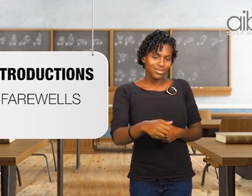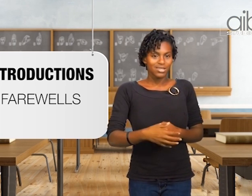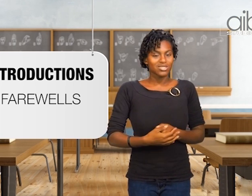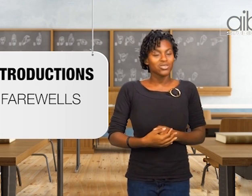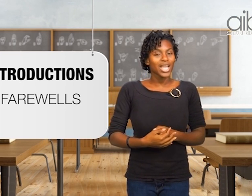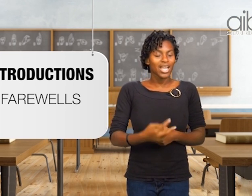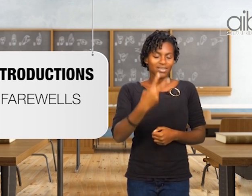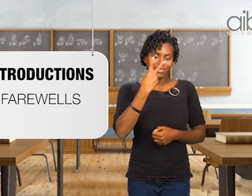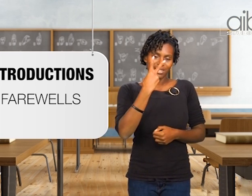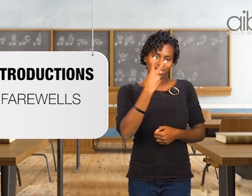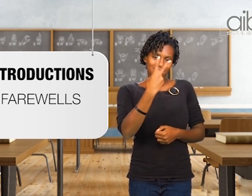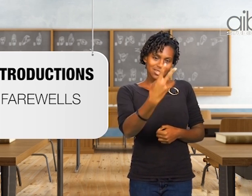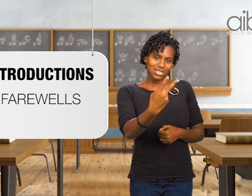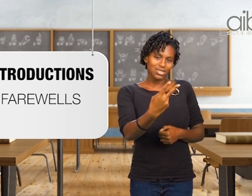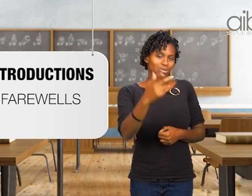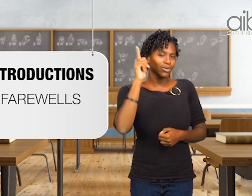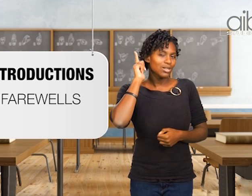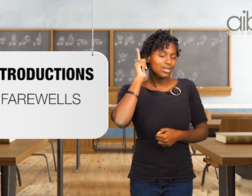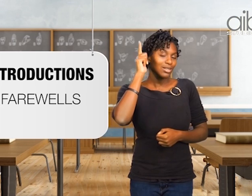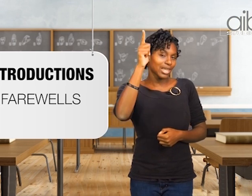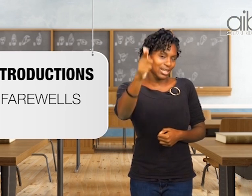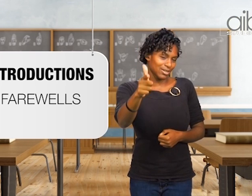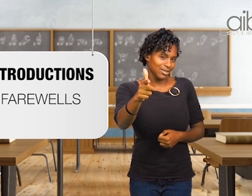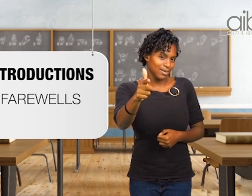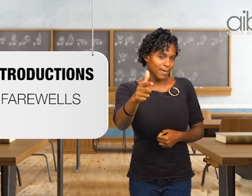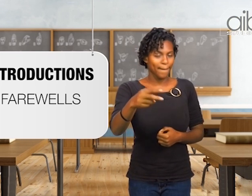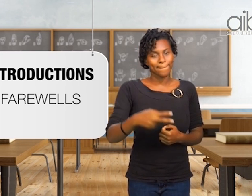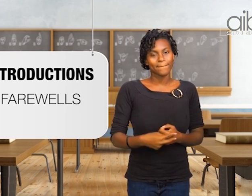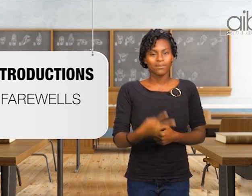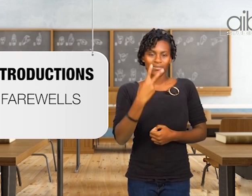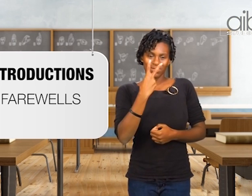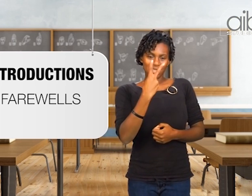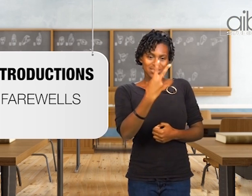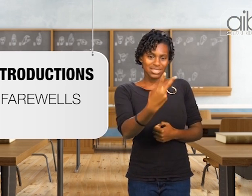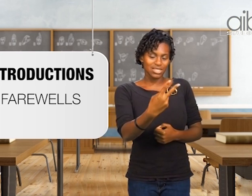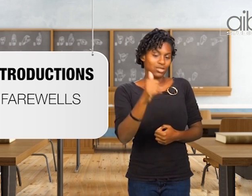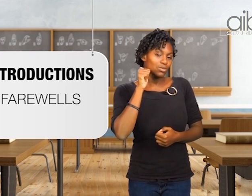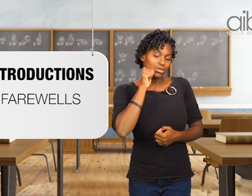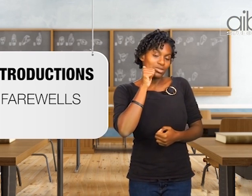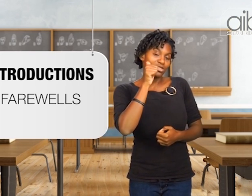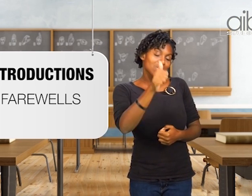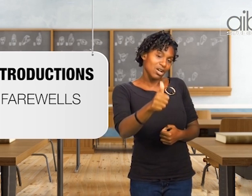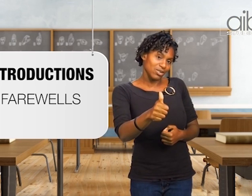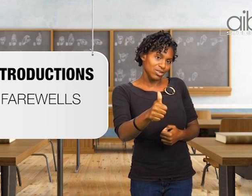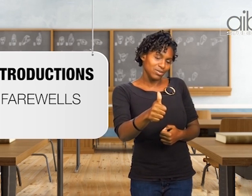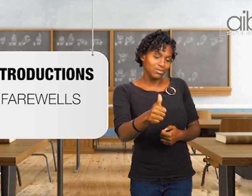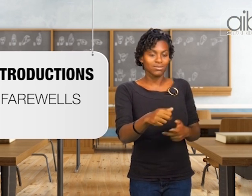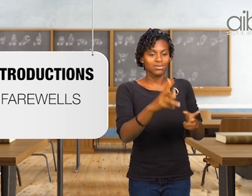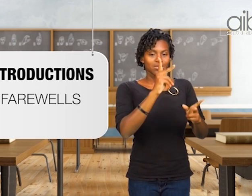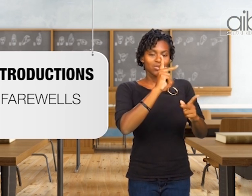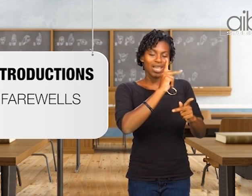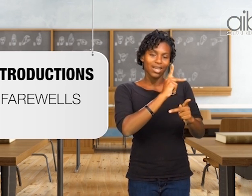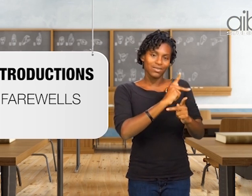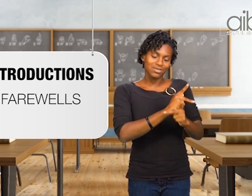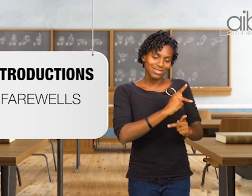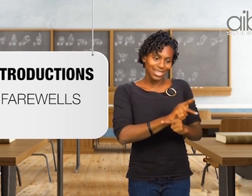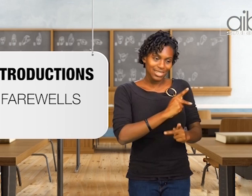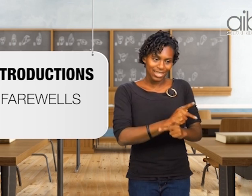So you have see you later, see you tomorrow, you have take